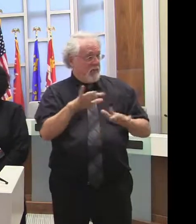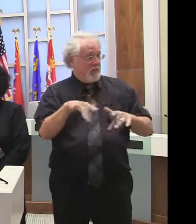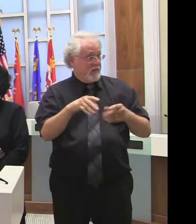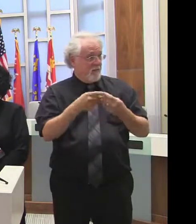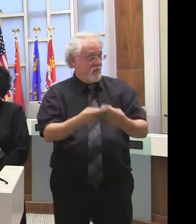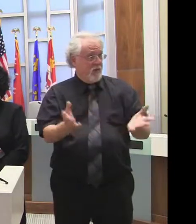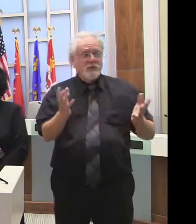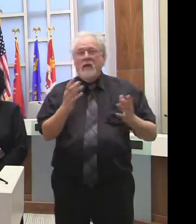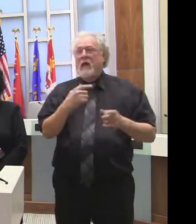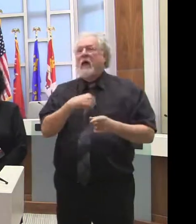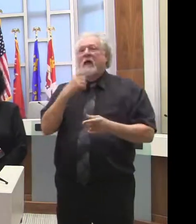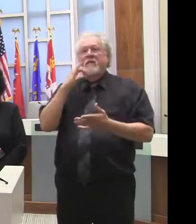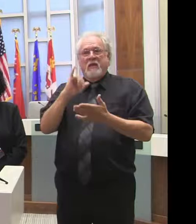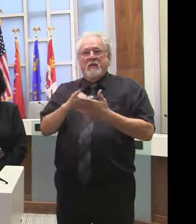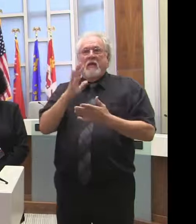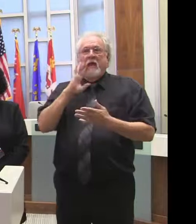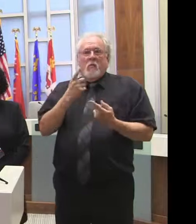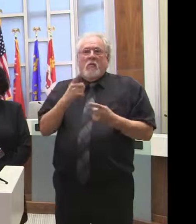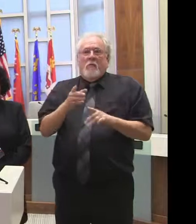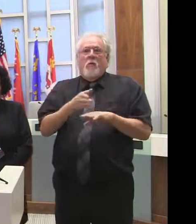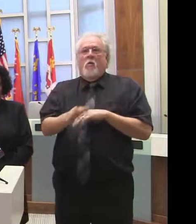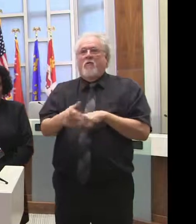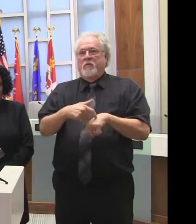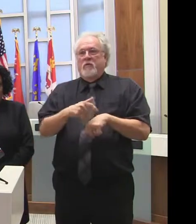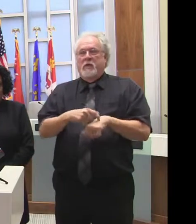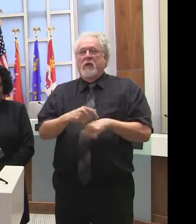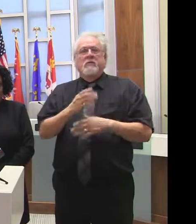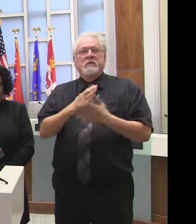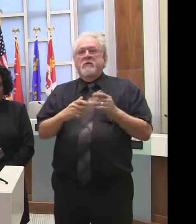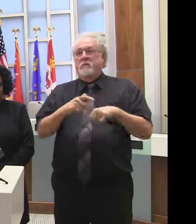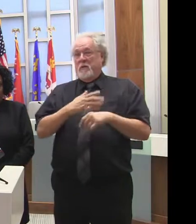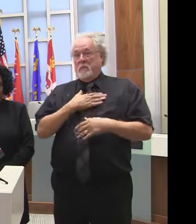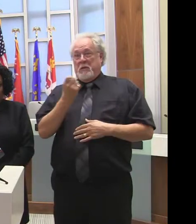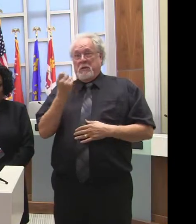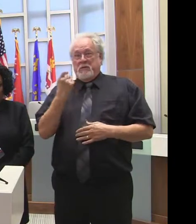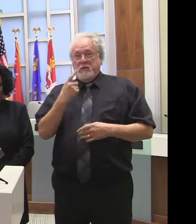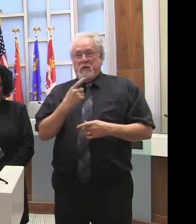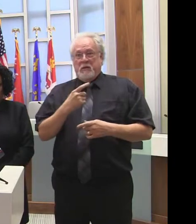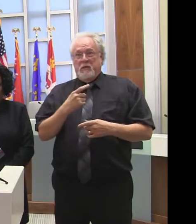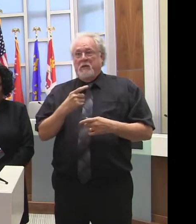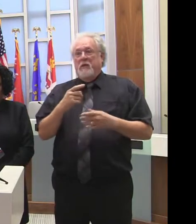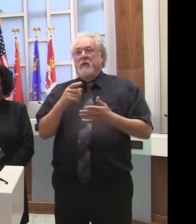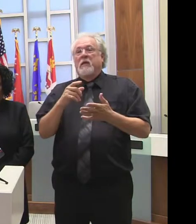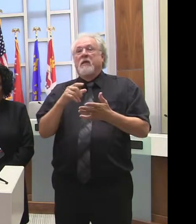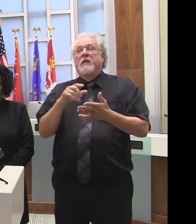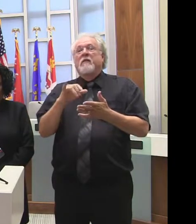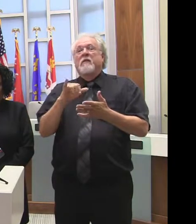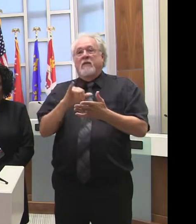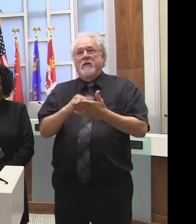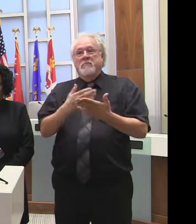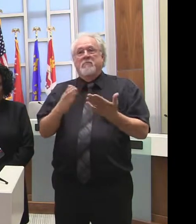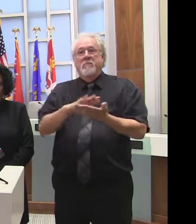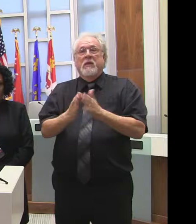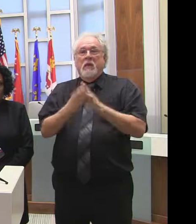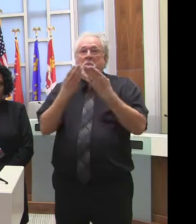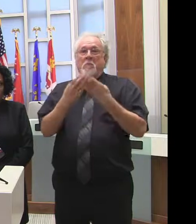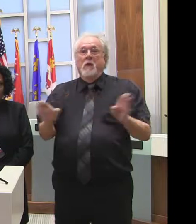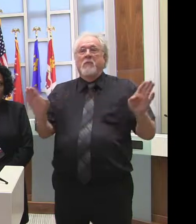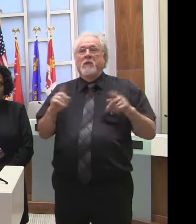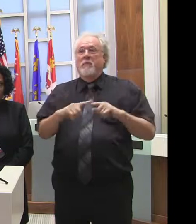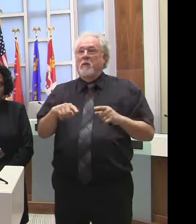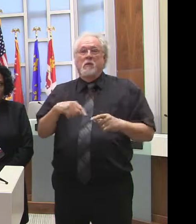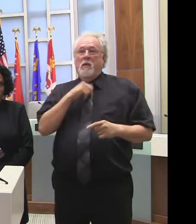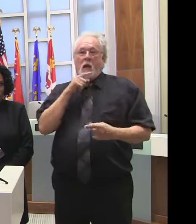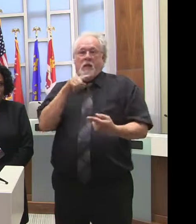released? Well, I think that's going to play out over time, and at some point, it's my understanding that these matters do become public record, but that is